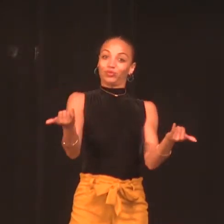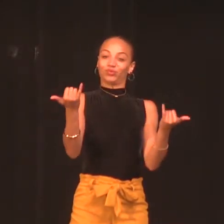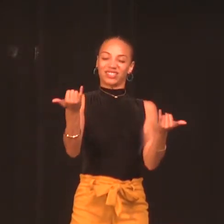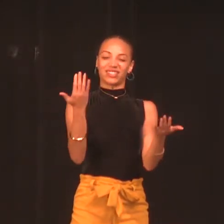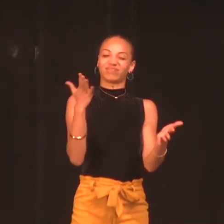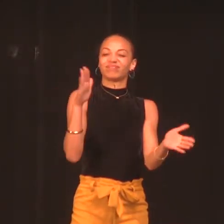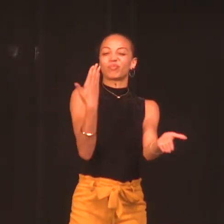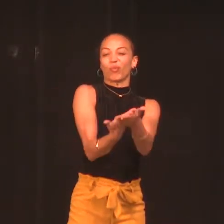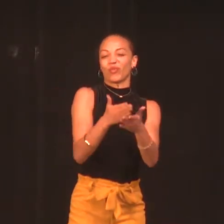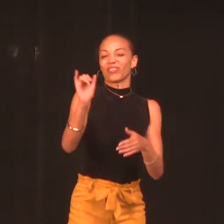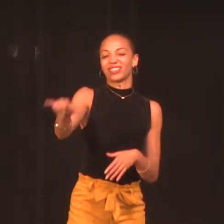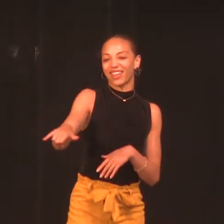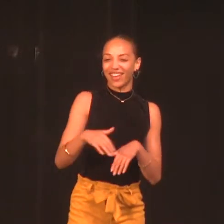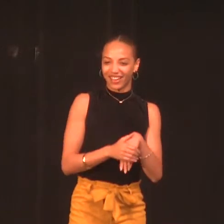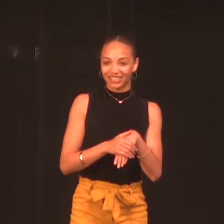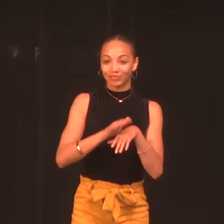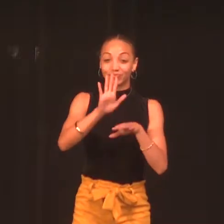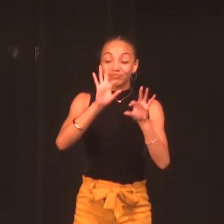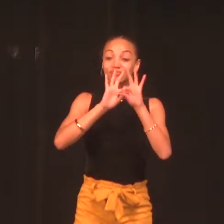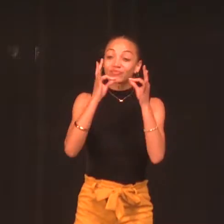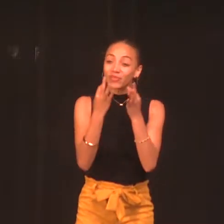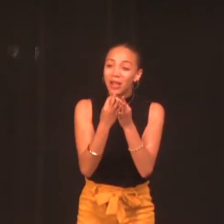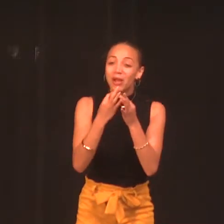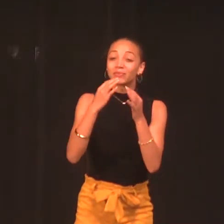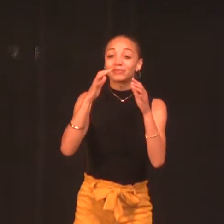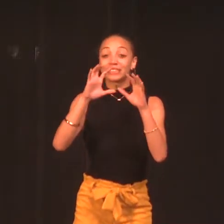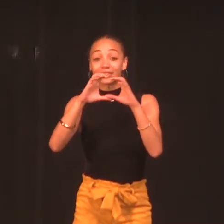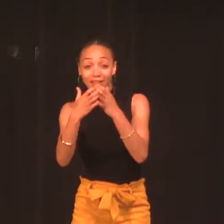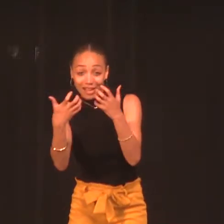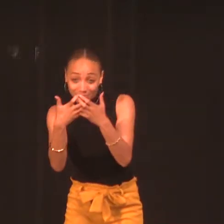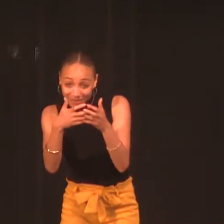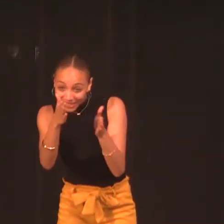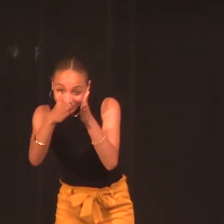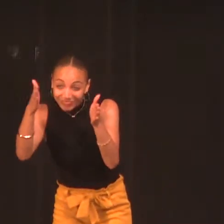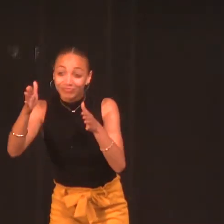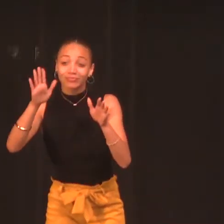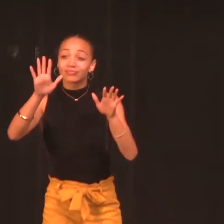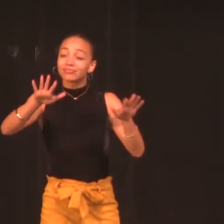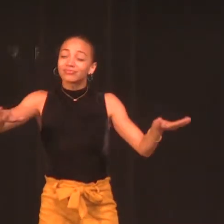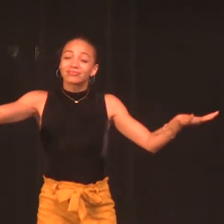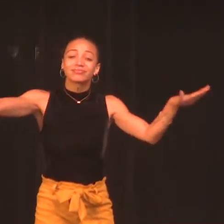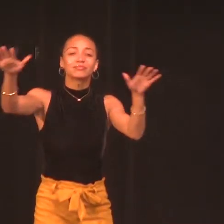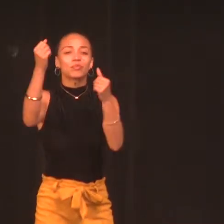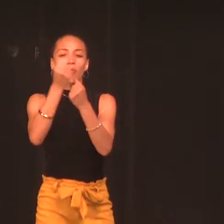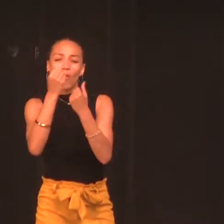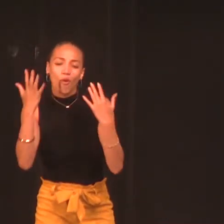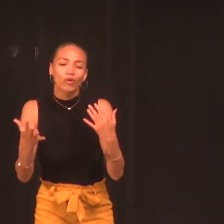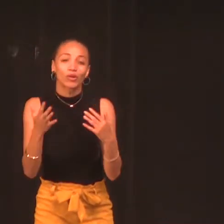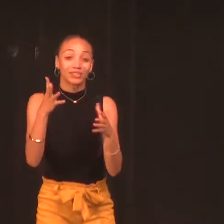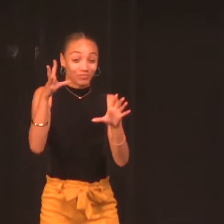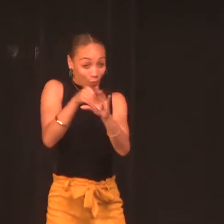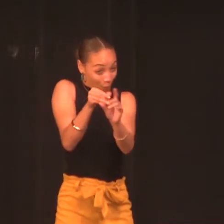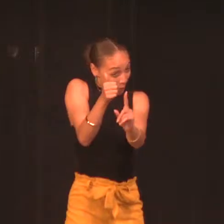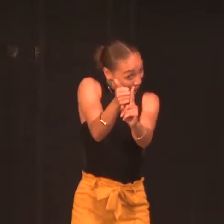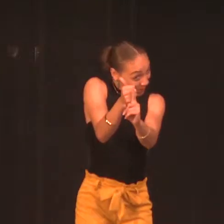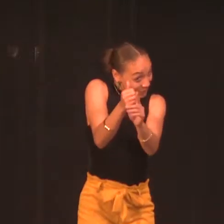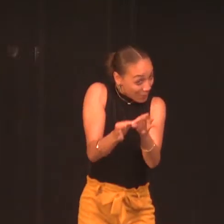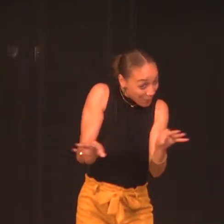But being here today is proof of that blood, sweat, and tears. Your family, your classmates, and all of those around you who